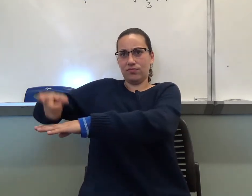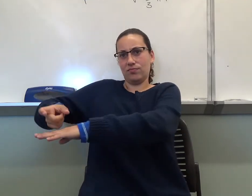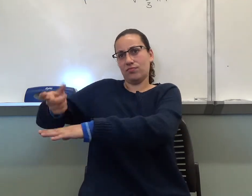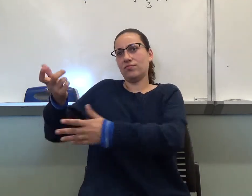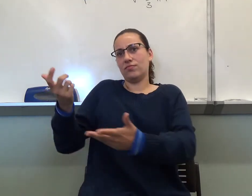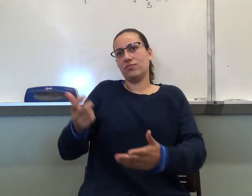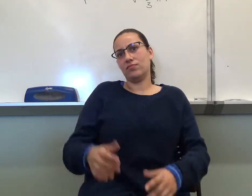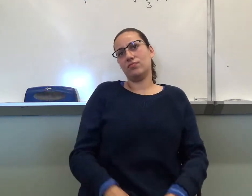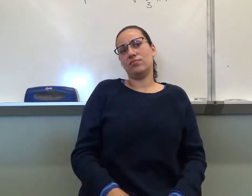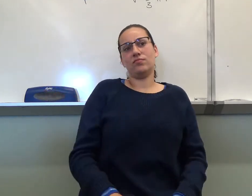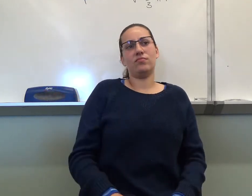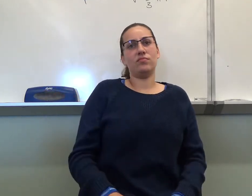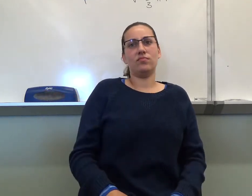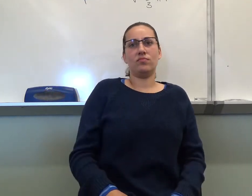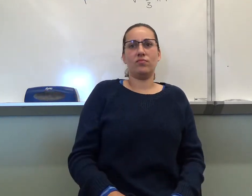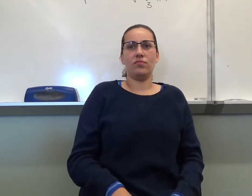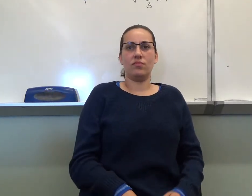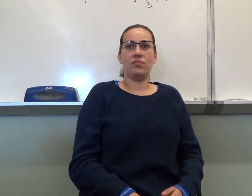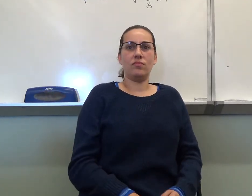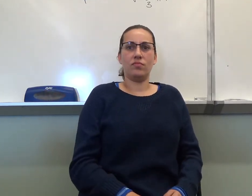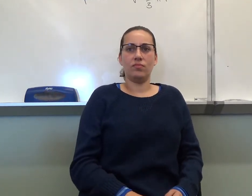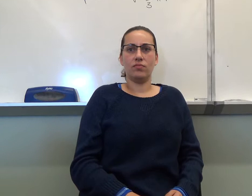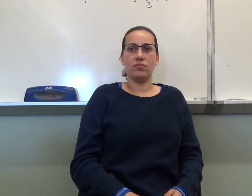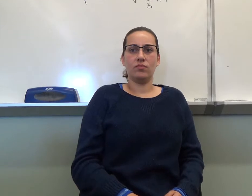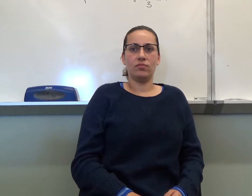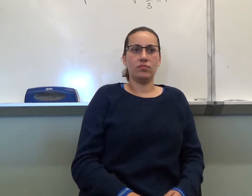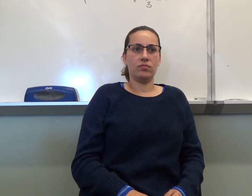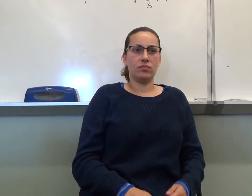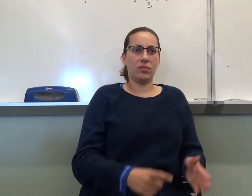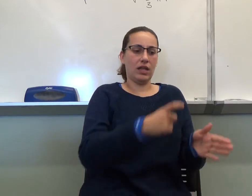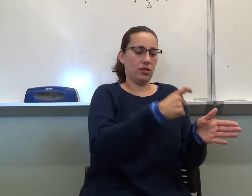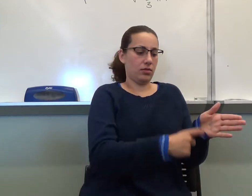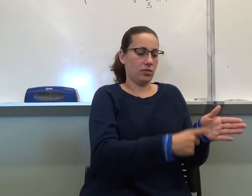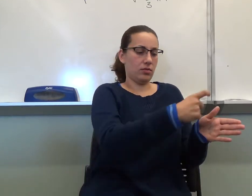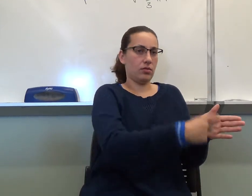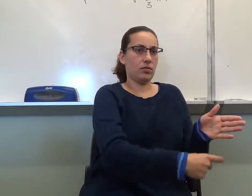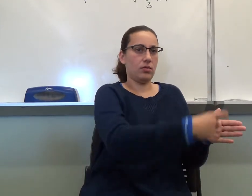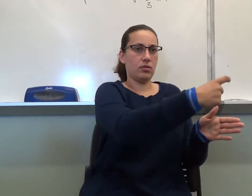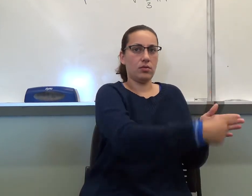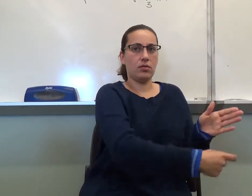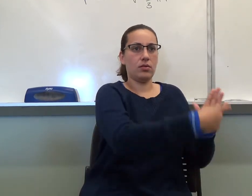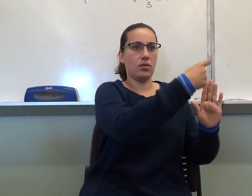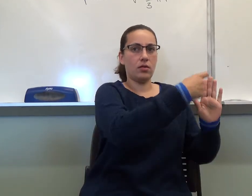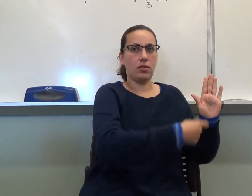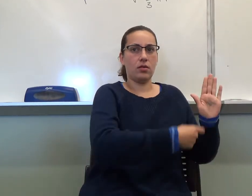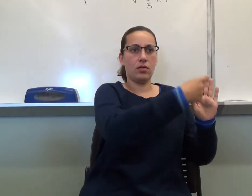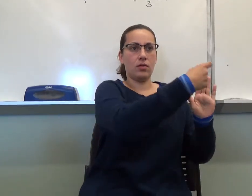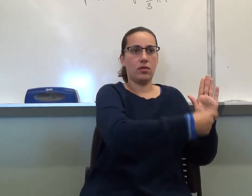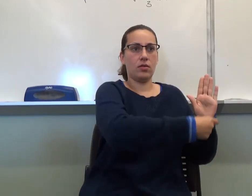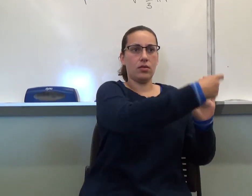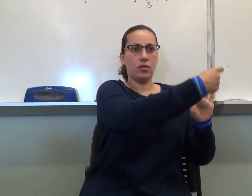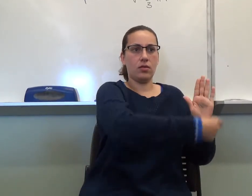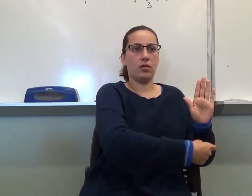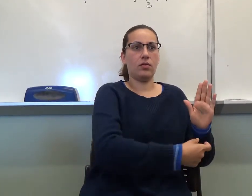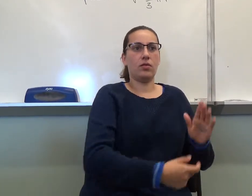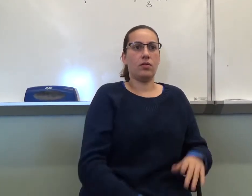it. Andrew is the big one, it's 145. And so Andrew will go from 0